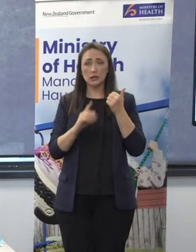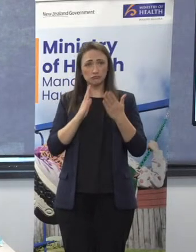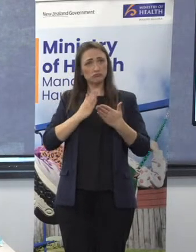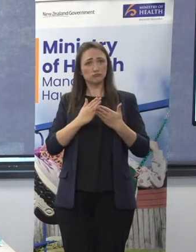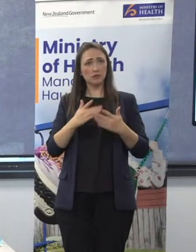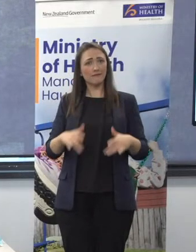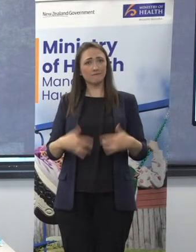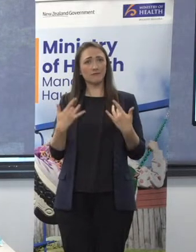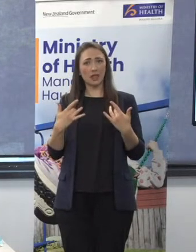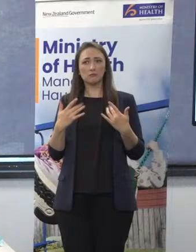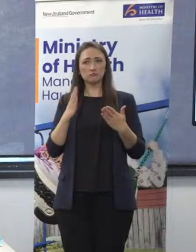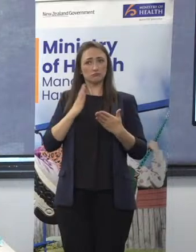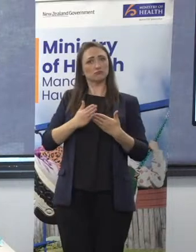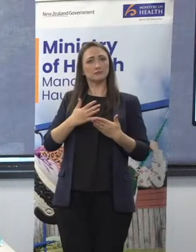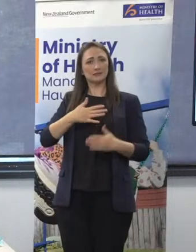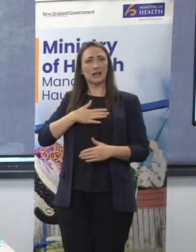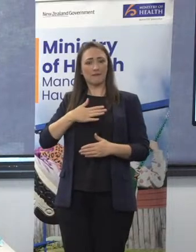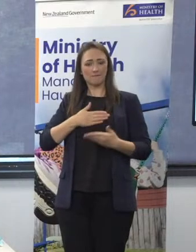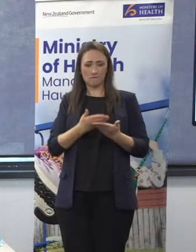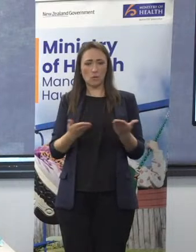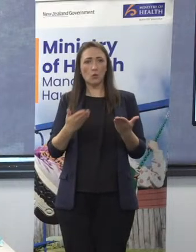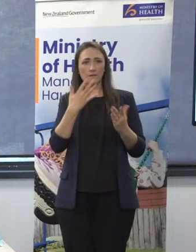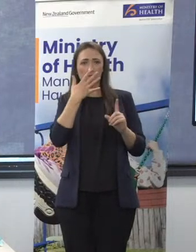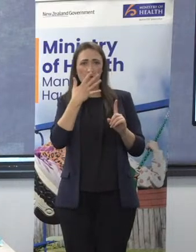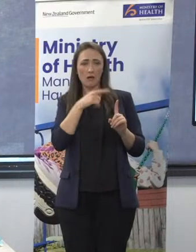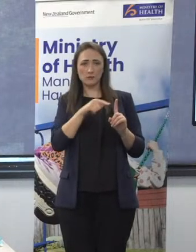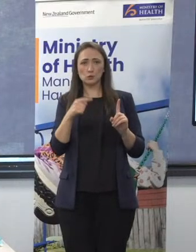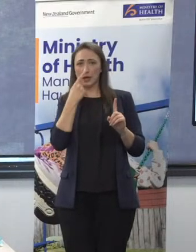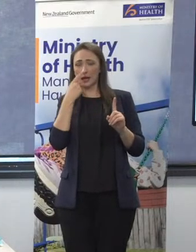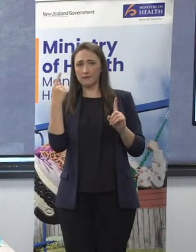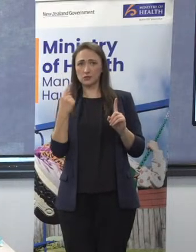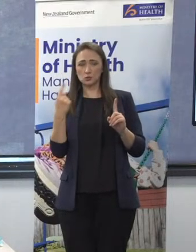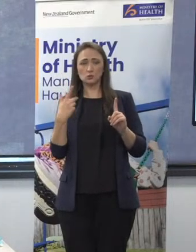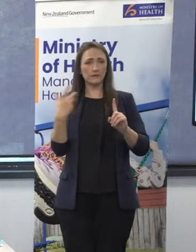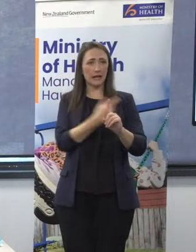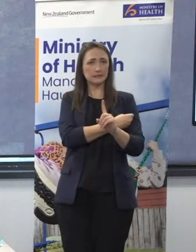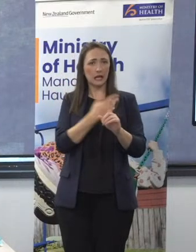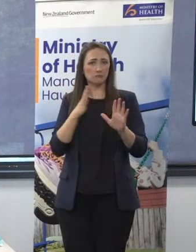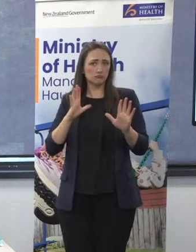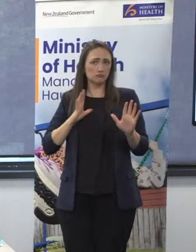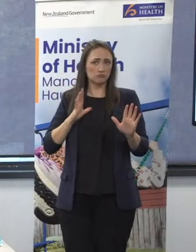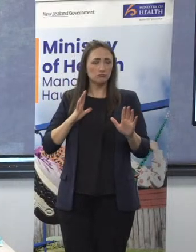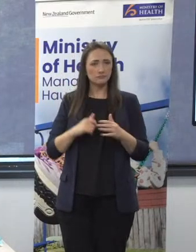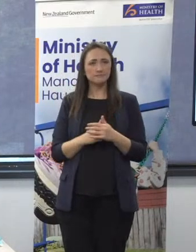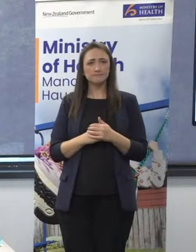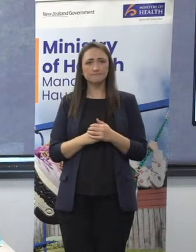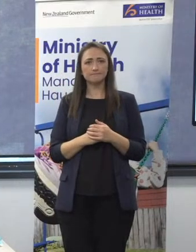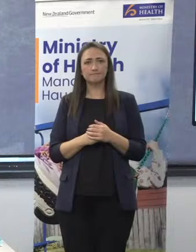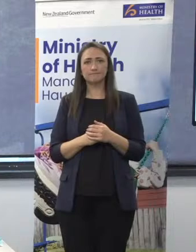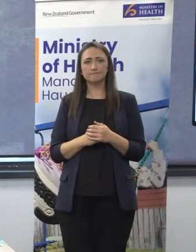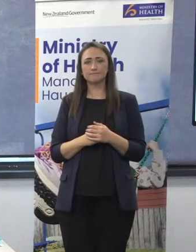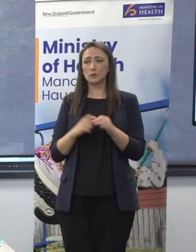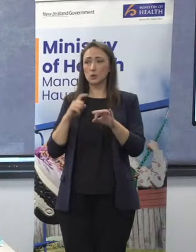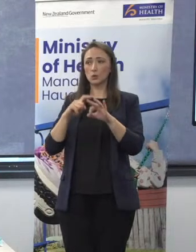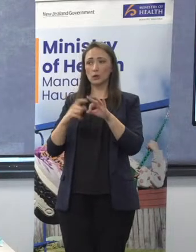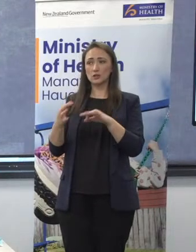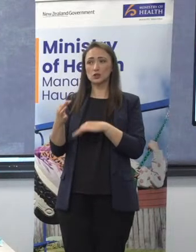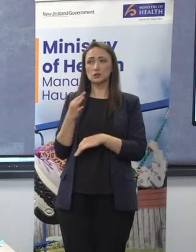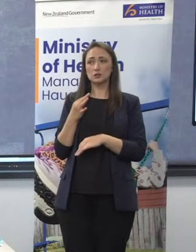group. At the end of the day, it's still a decision for families to take themselves. Is the ministry sort of worried at all that